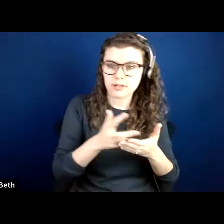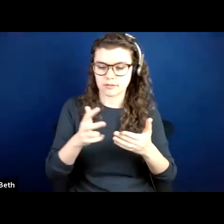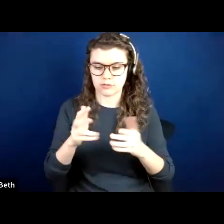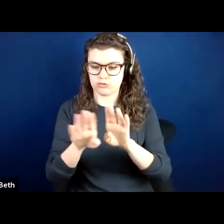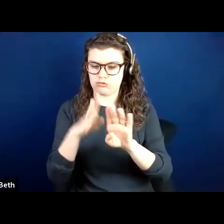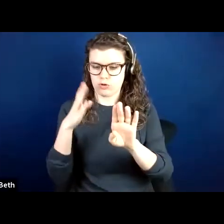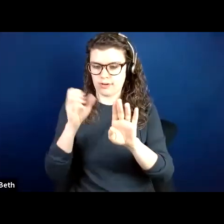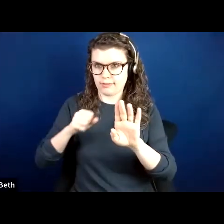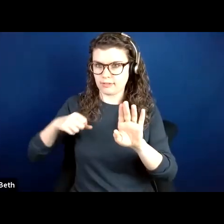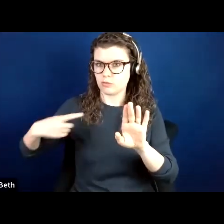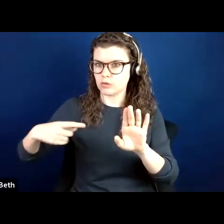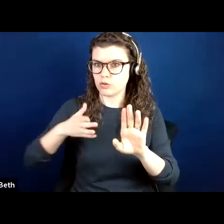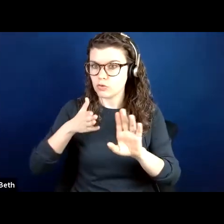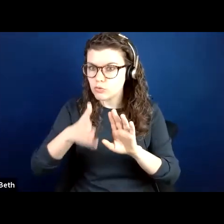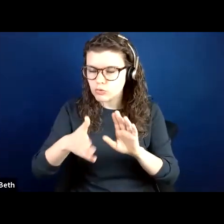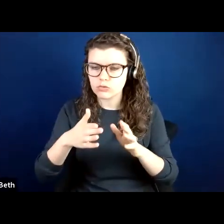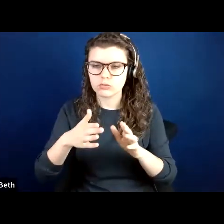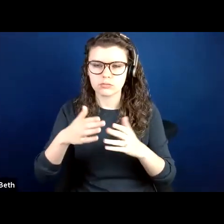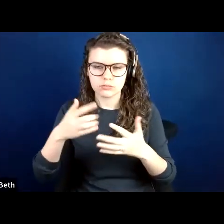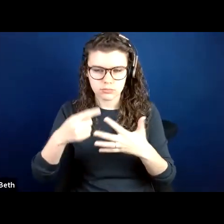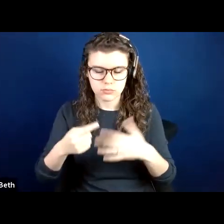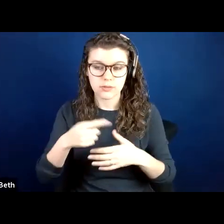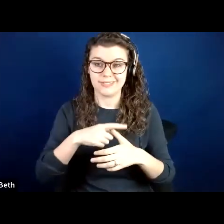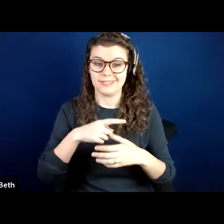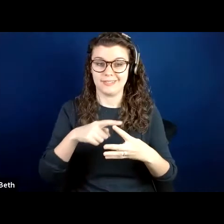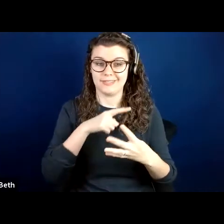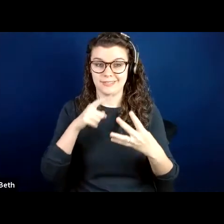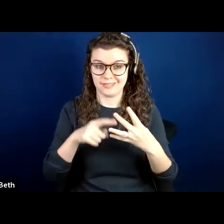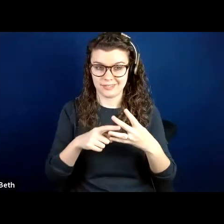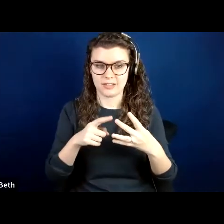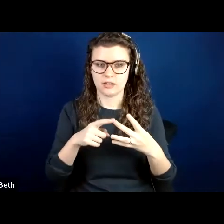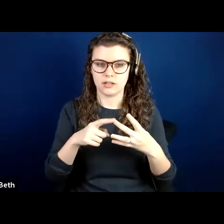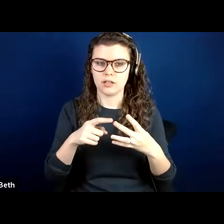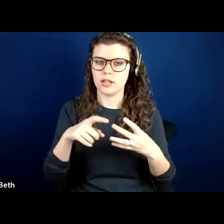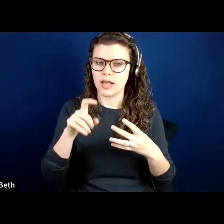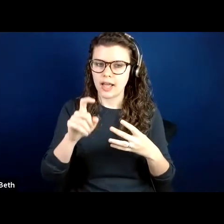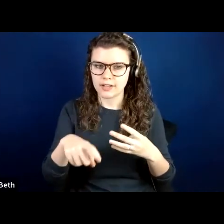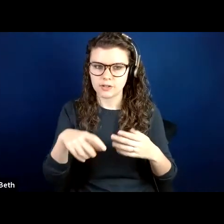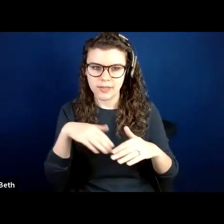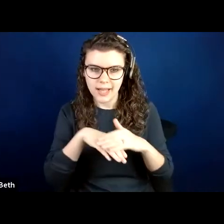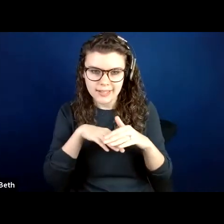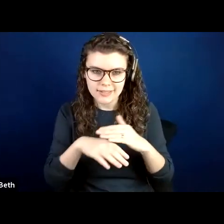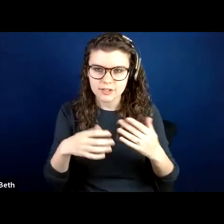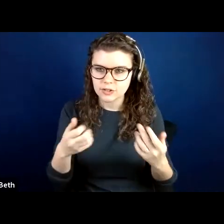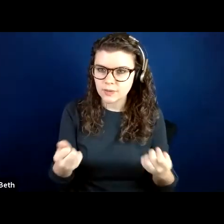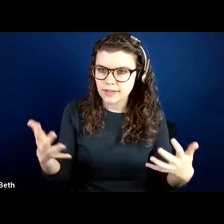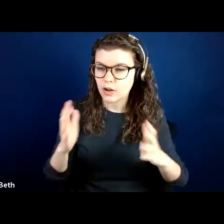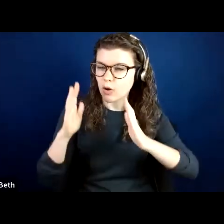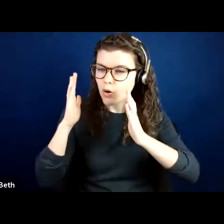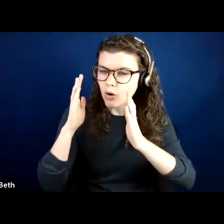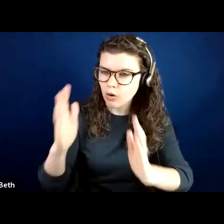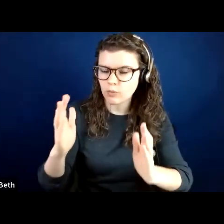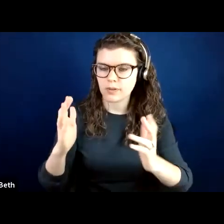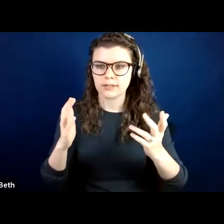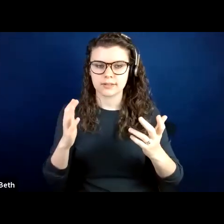sidewalks. The second is access to goods and services. So that'll be interior spaces, hallways, built-in